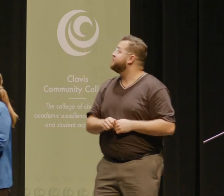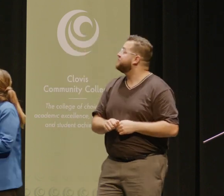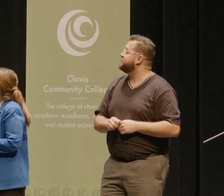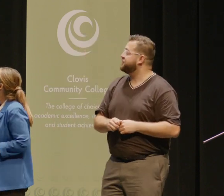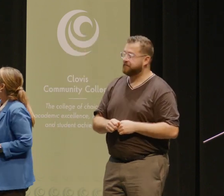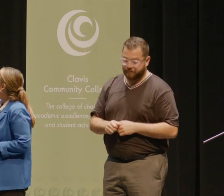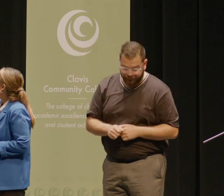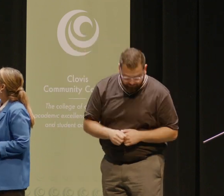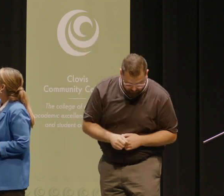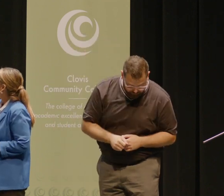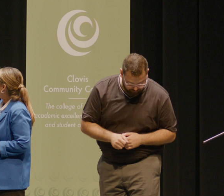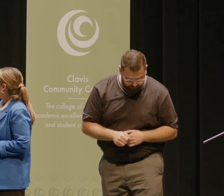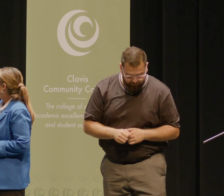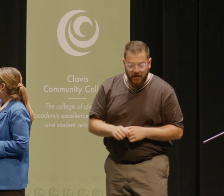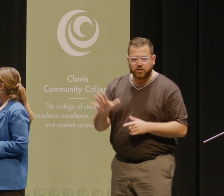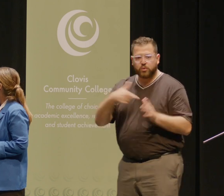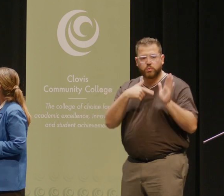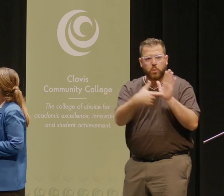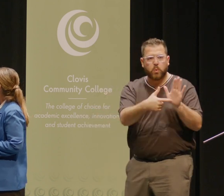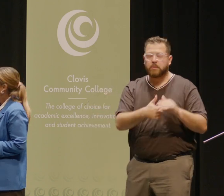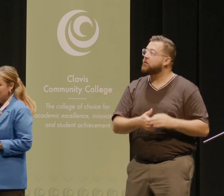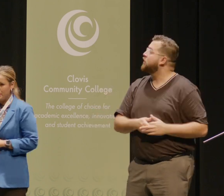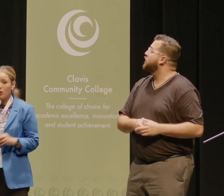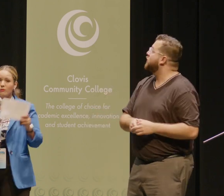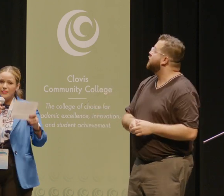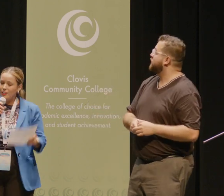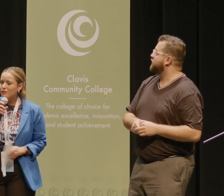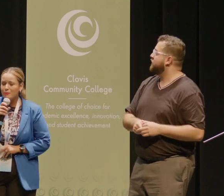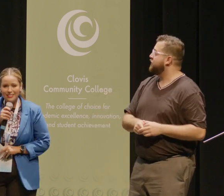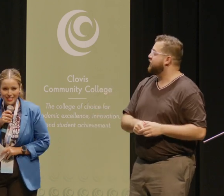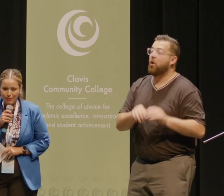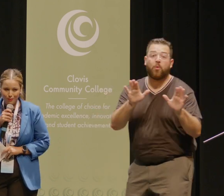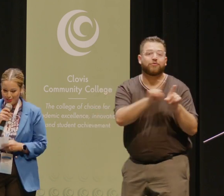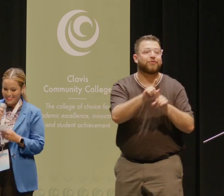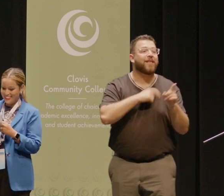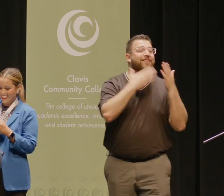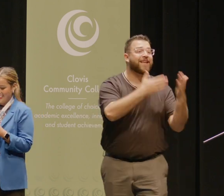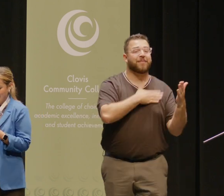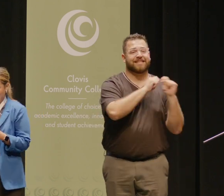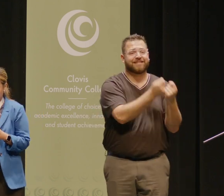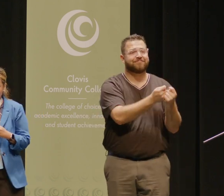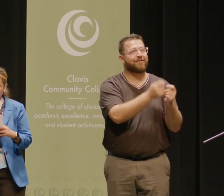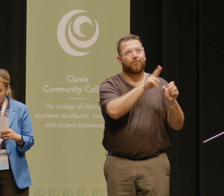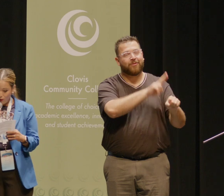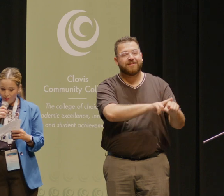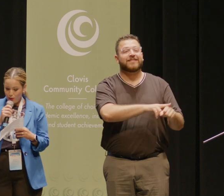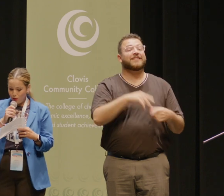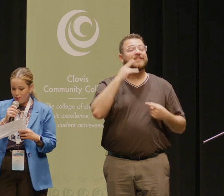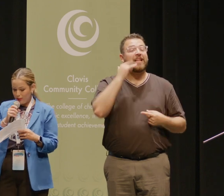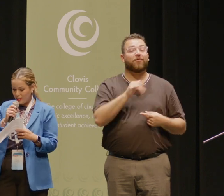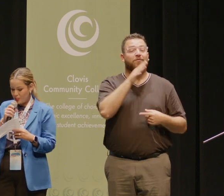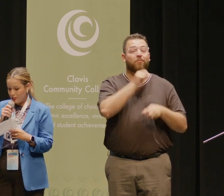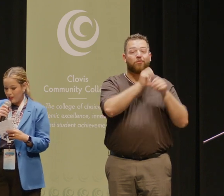So let me show you my team. Oh, thank you to my team, of course. California